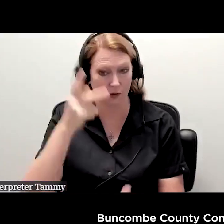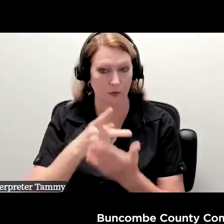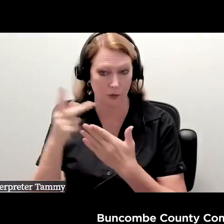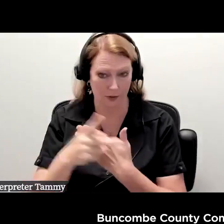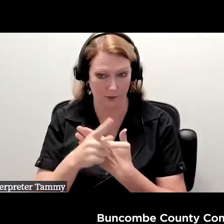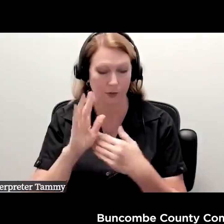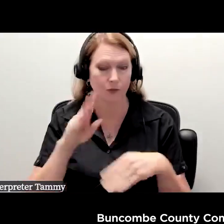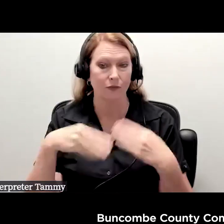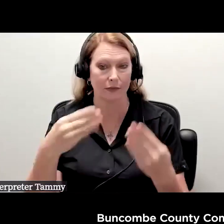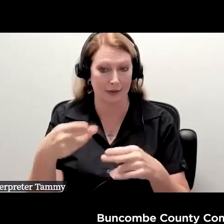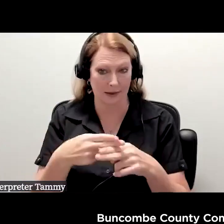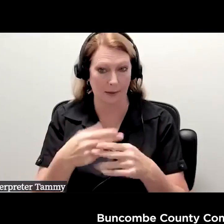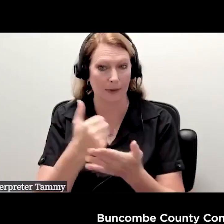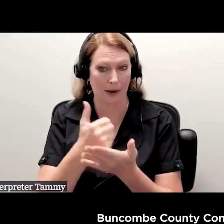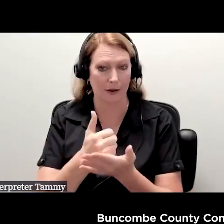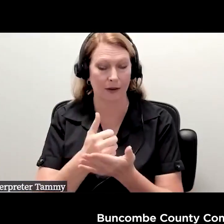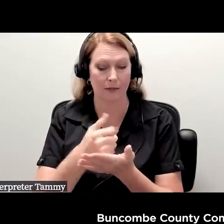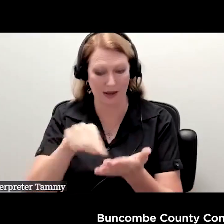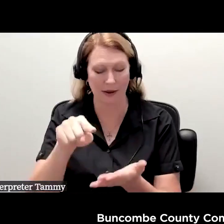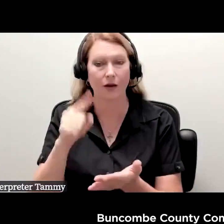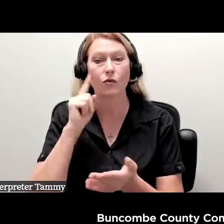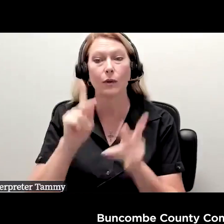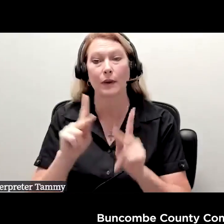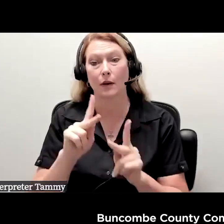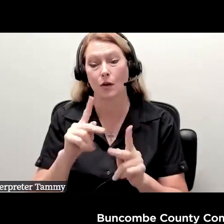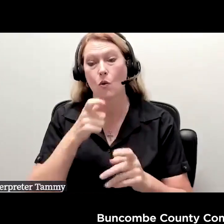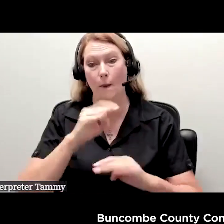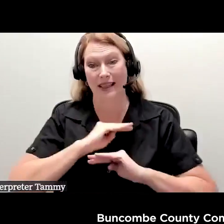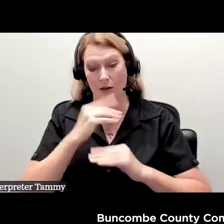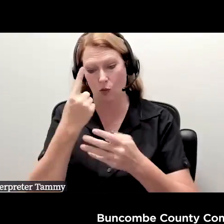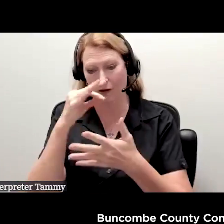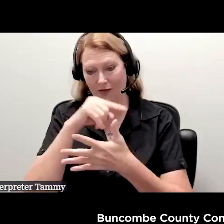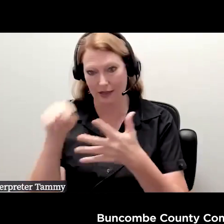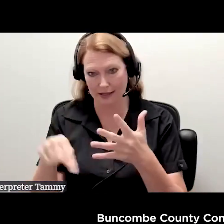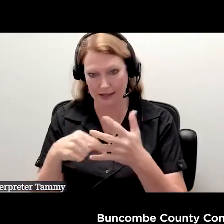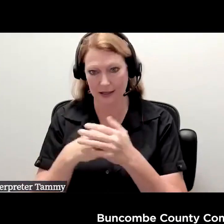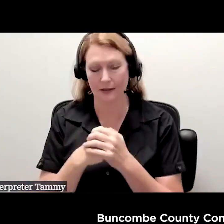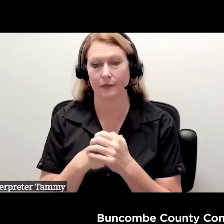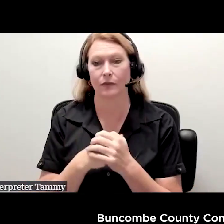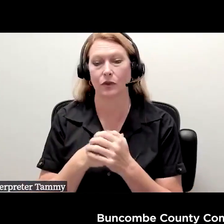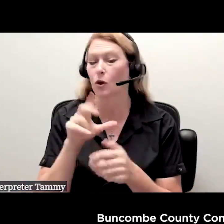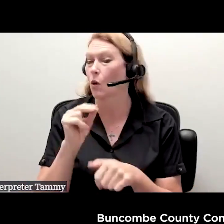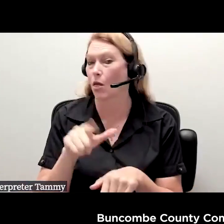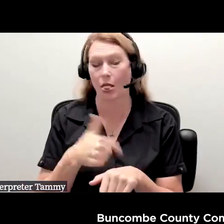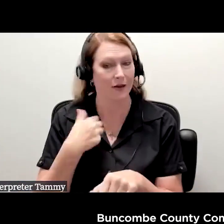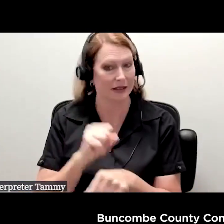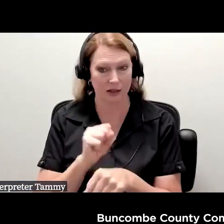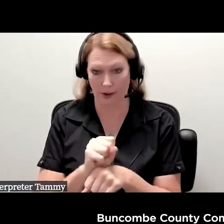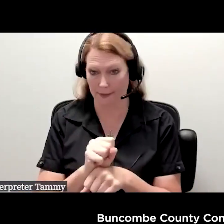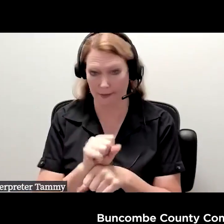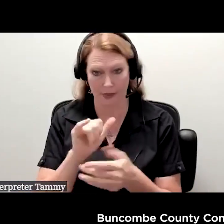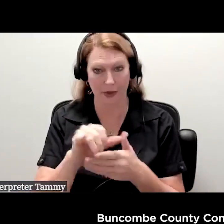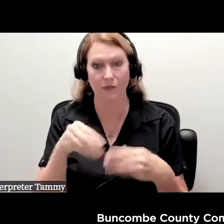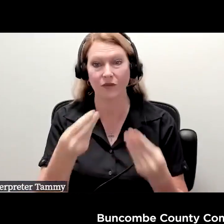provides temporary payments for people who meet one of the following conditions: no longer have the job that provided